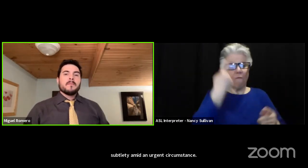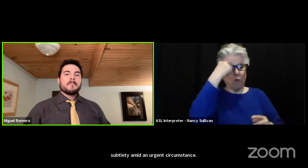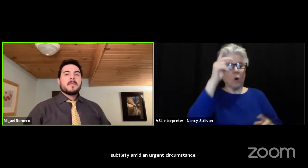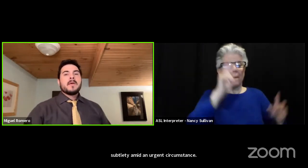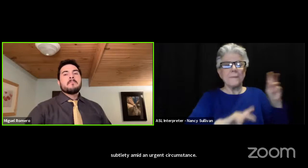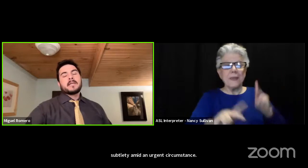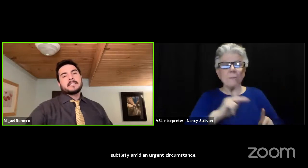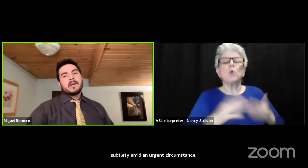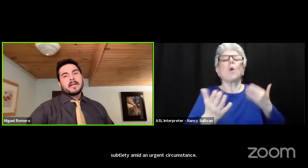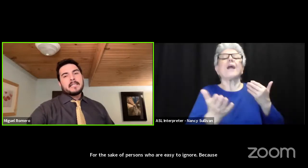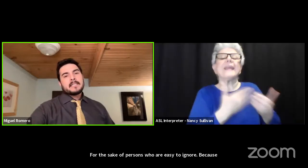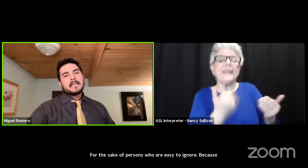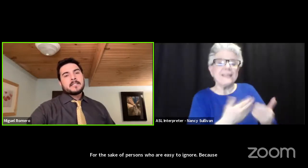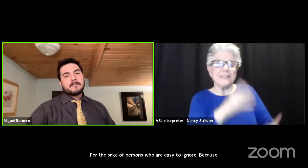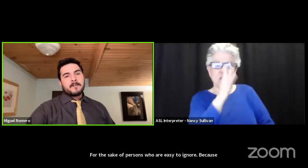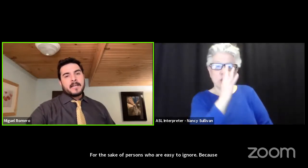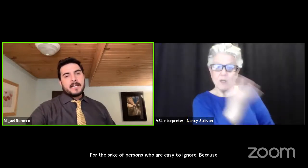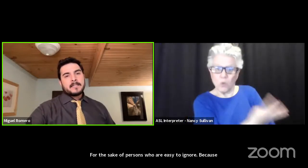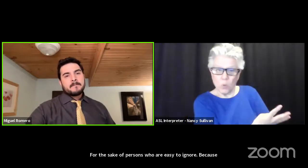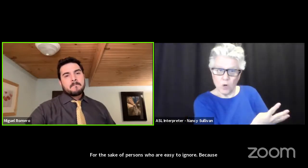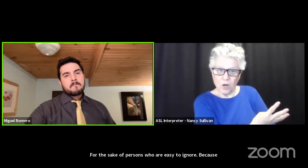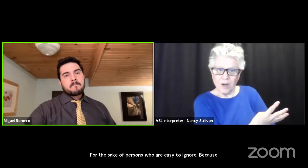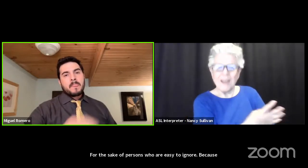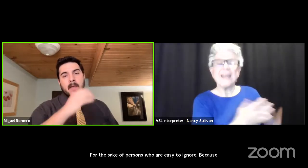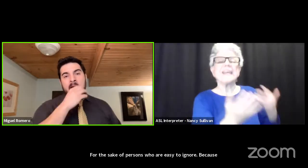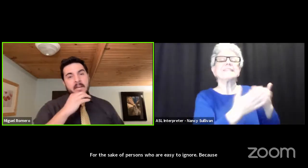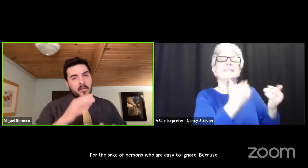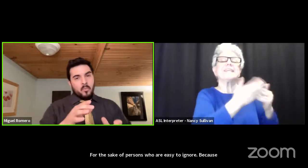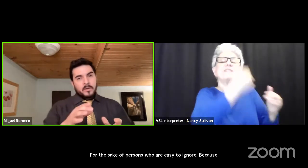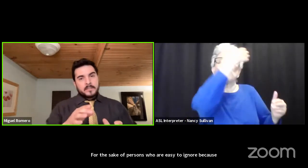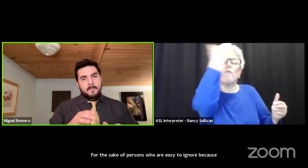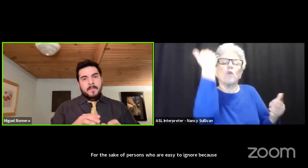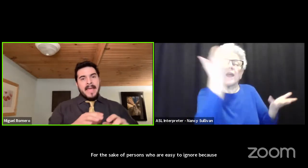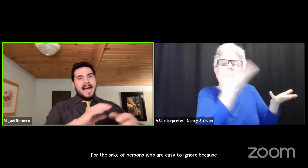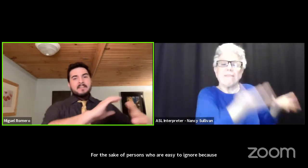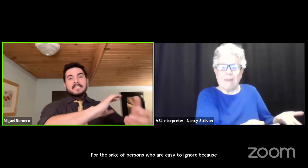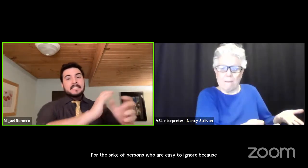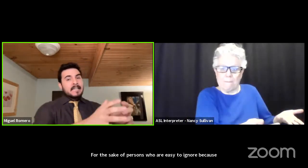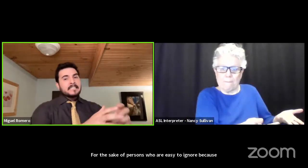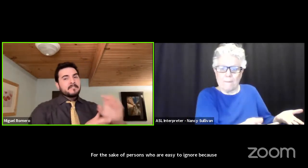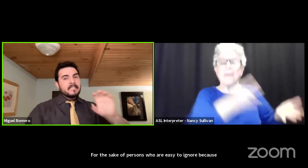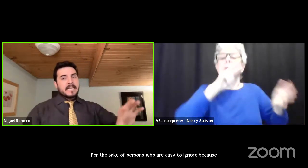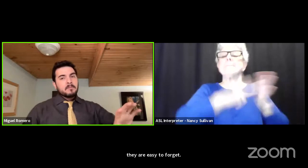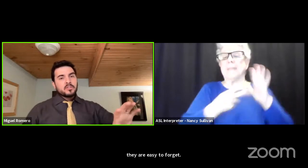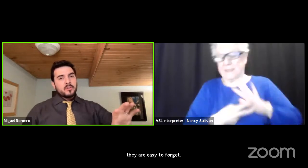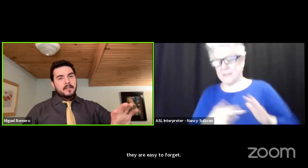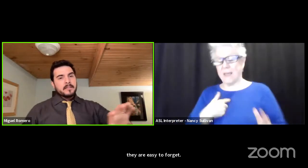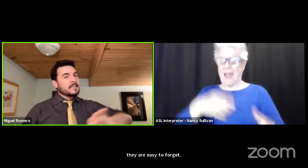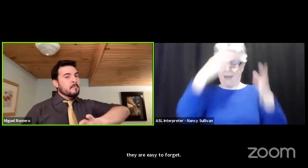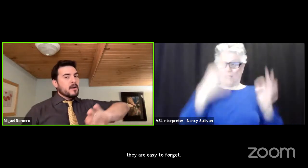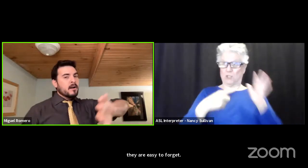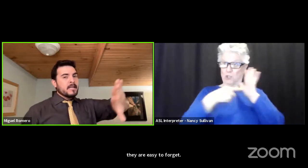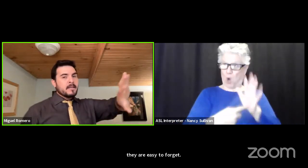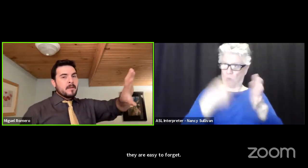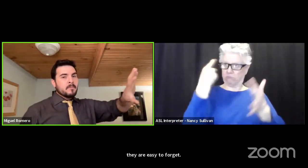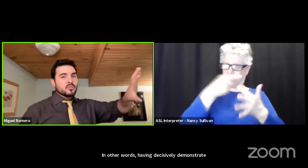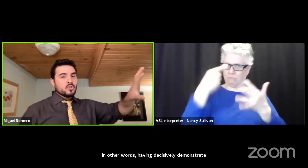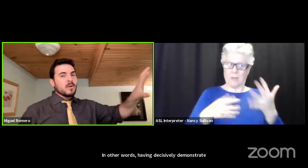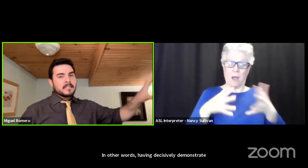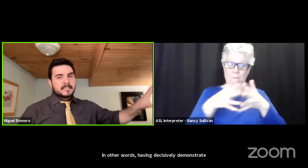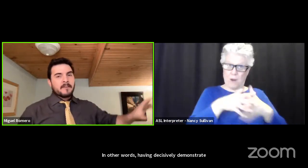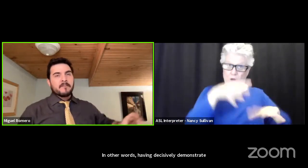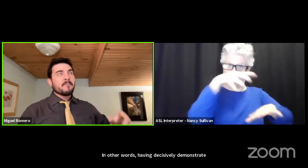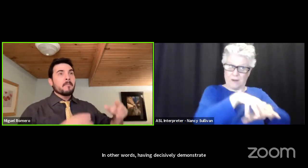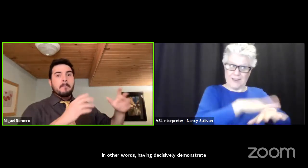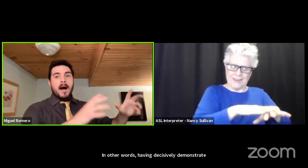to ignore because they are easy to forget. In other words, having decisively demonstrated that the Amerindian peoples